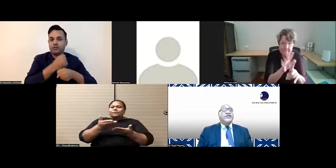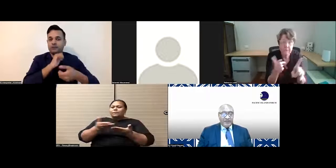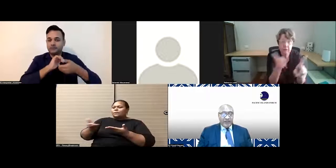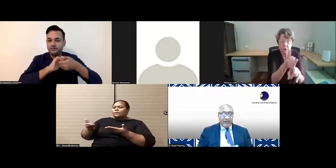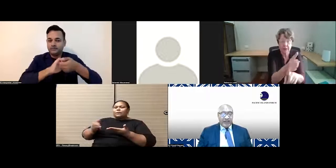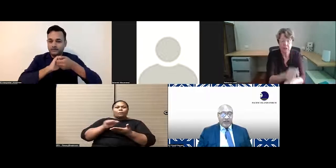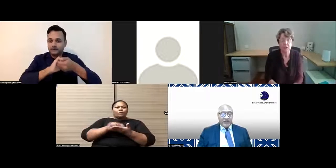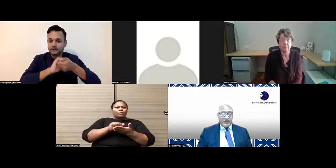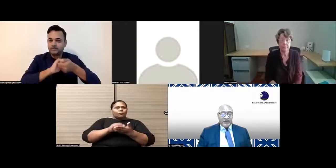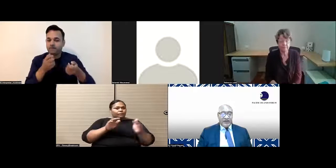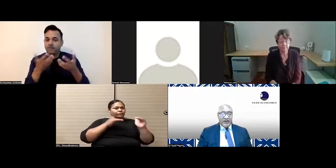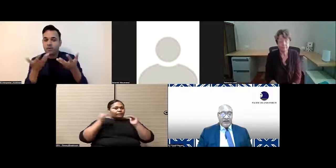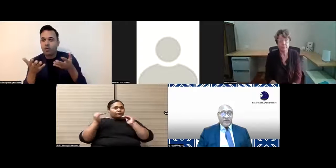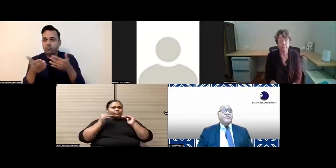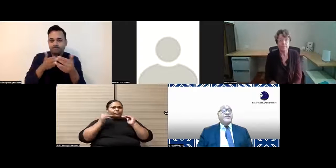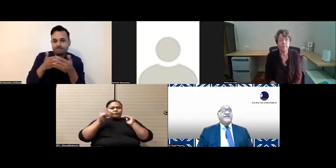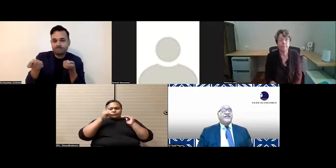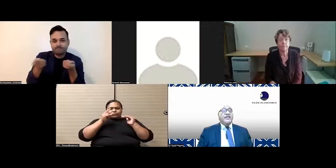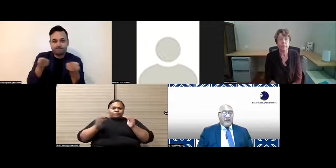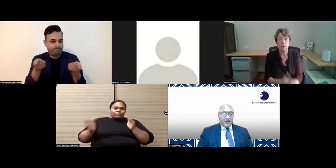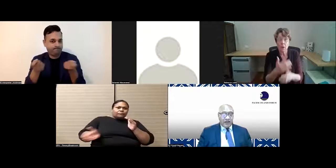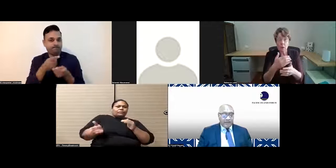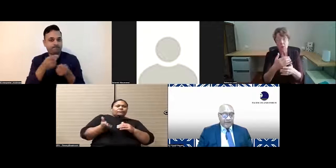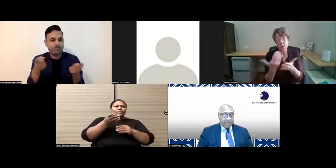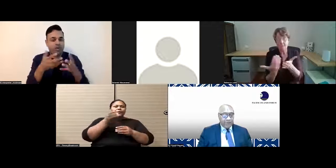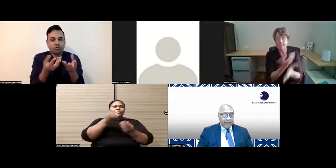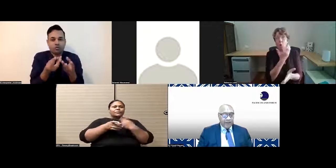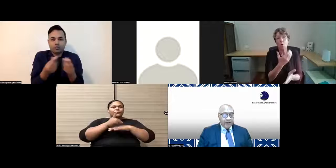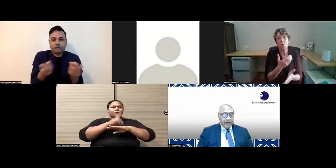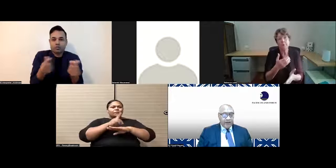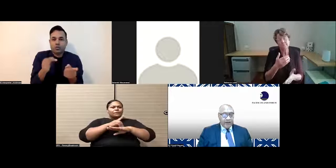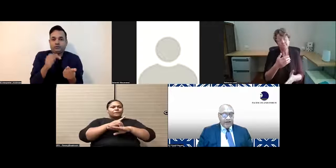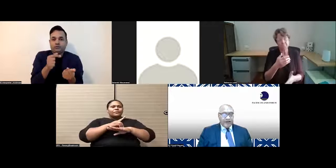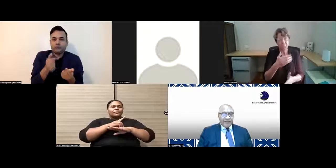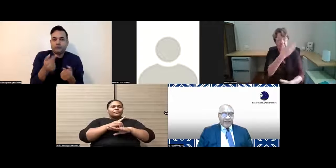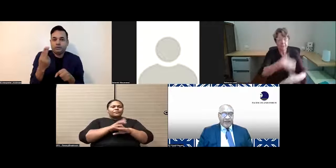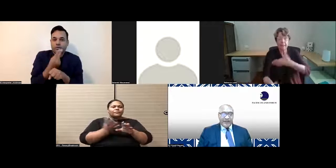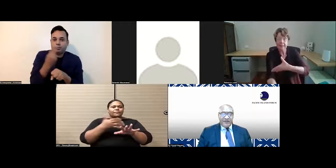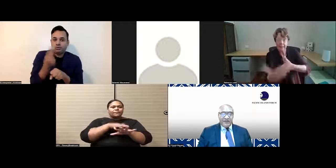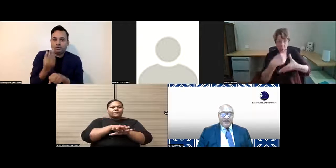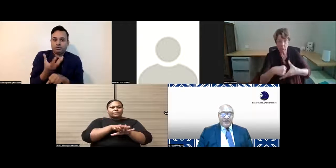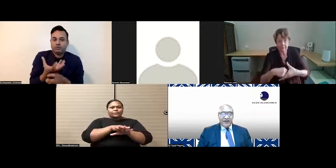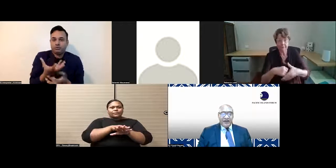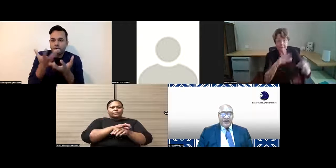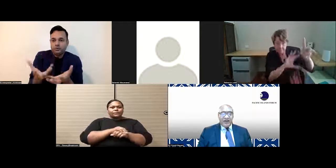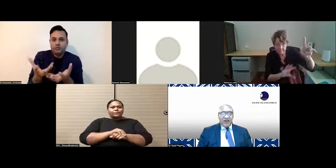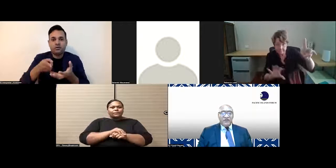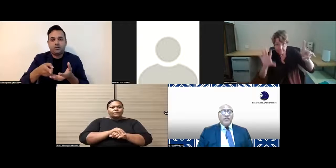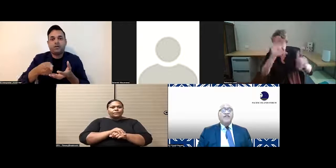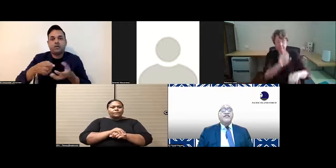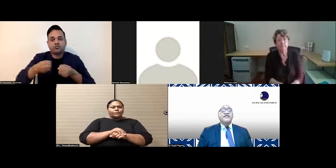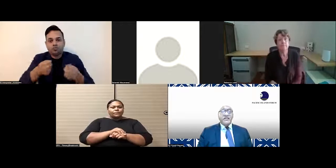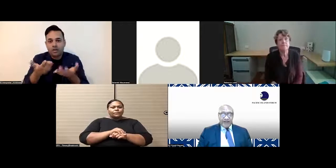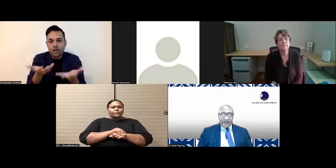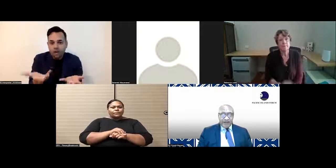more disability-inclusive Blue Pacific continent. This Pacific Summit and the